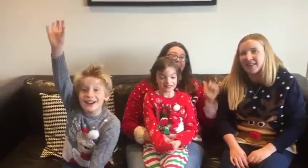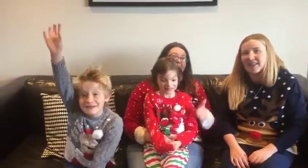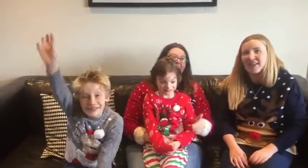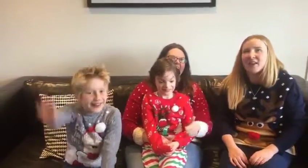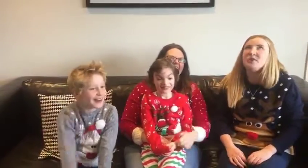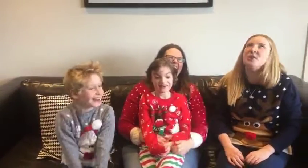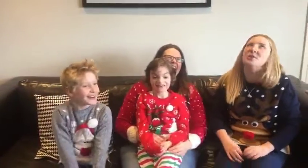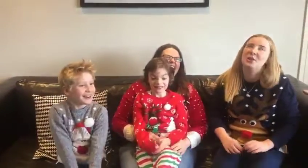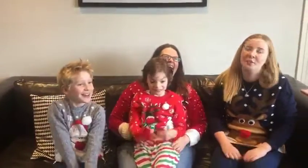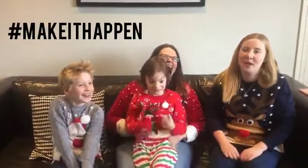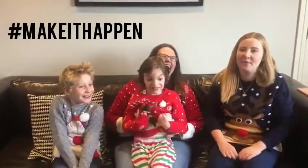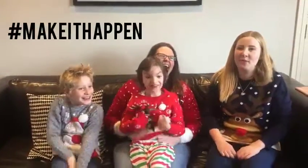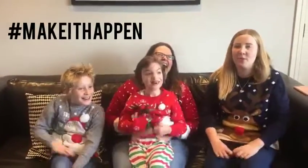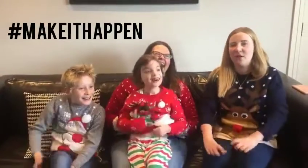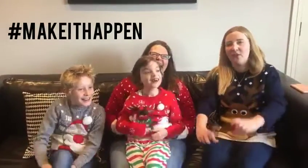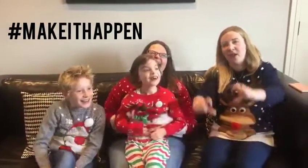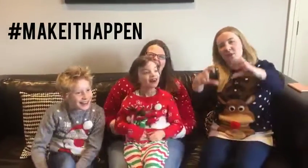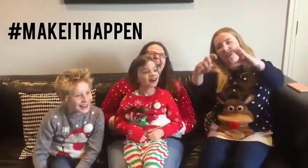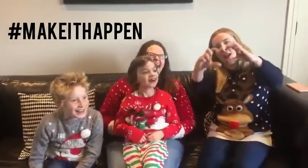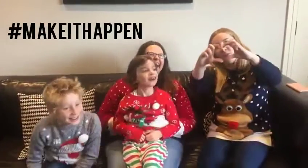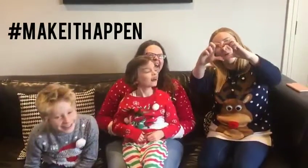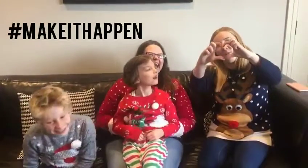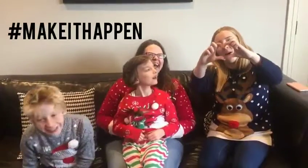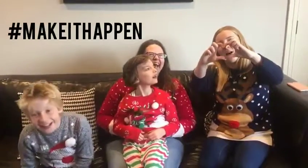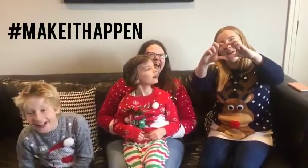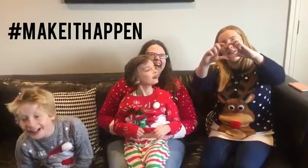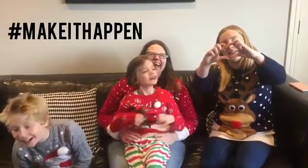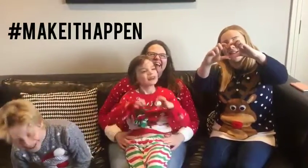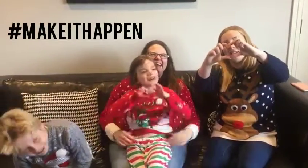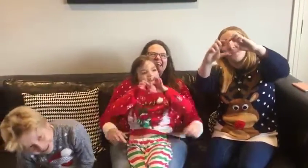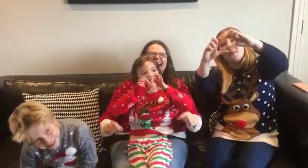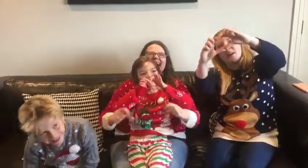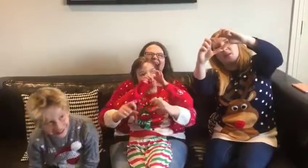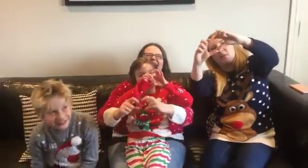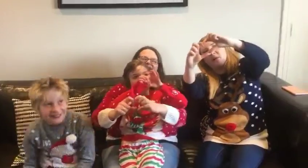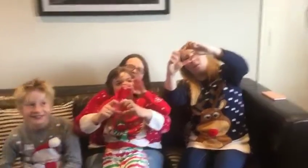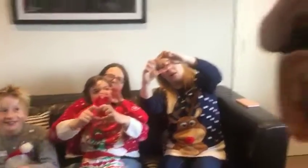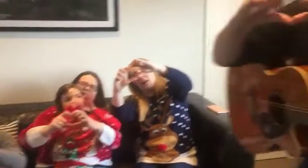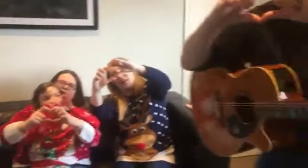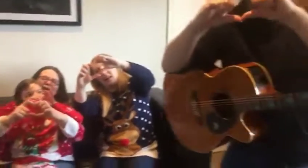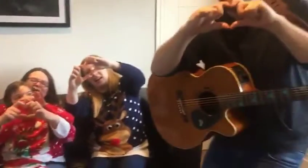And YouTube, yeah. So we'll give you We Are Warm Hearts. We Are Warm Hearts. We Are Warm Hearts.